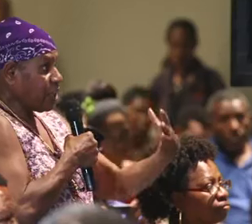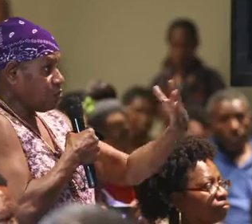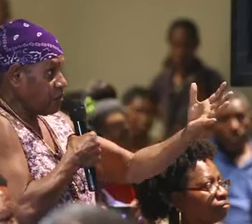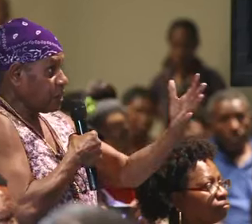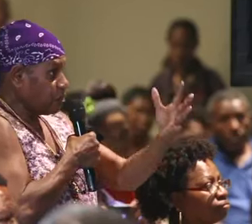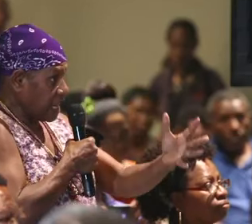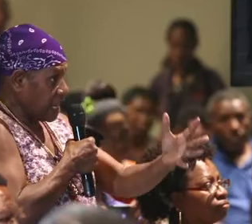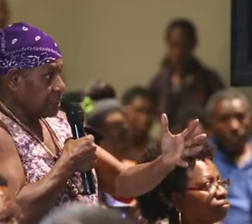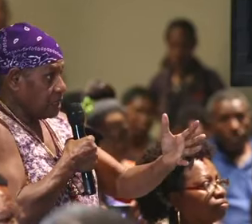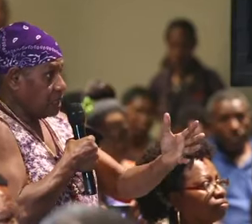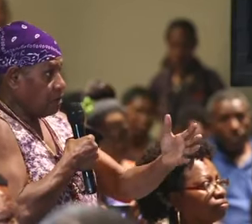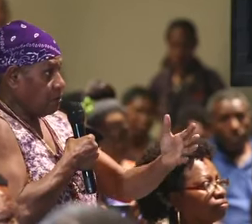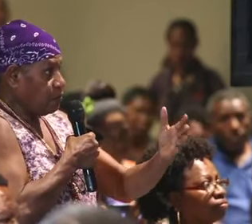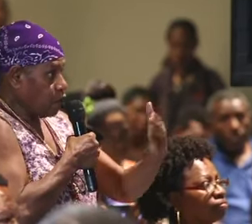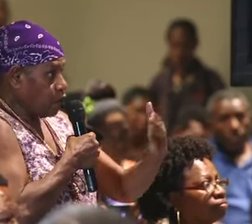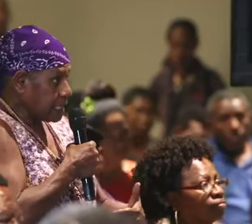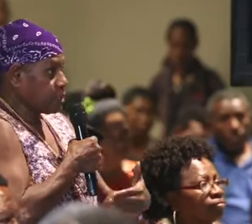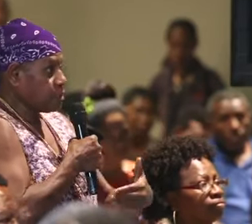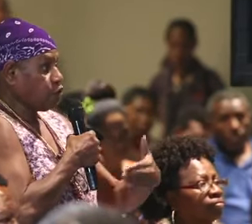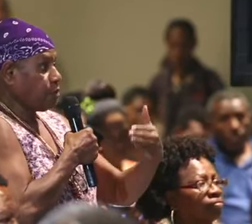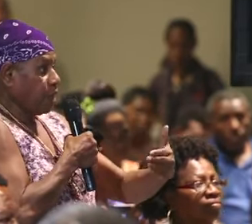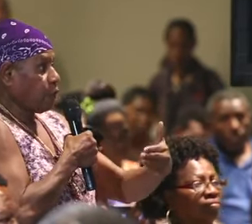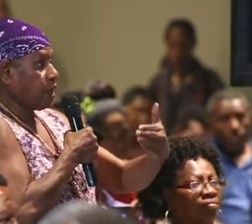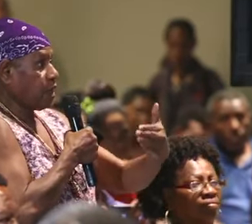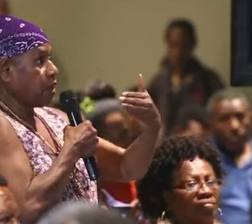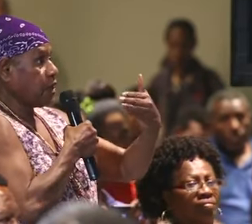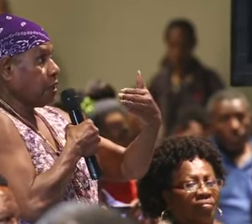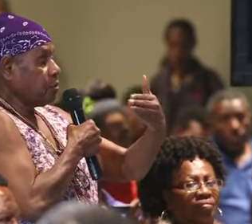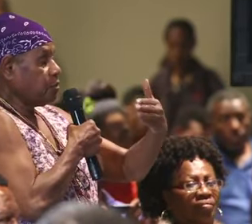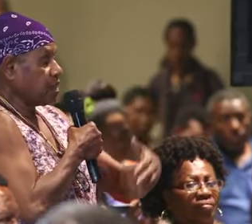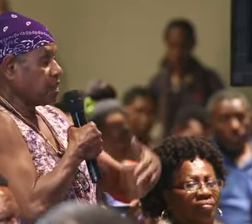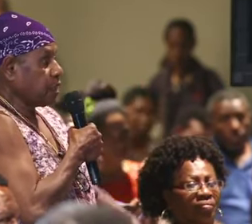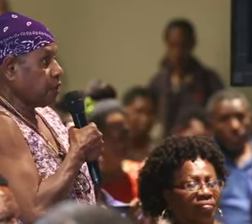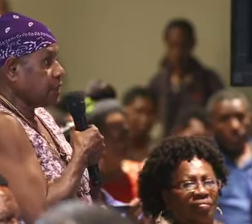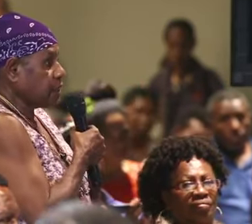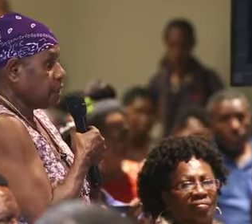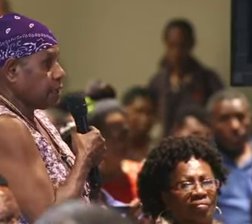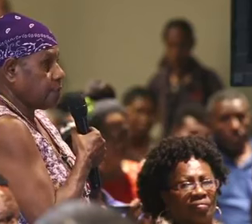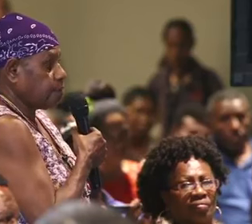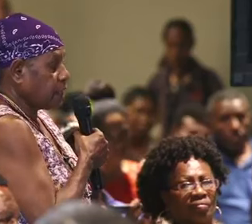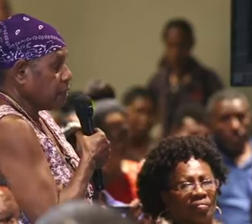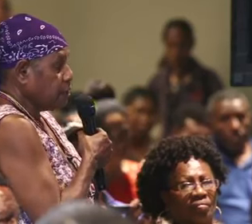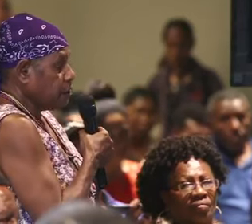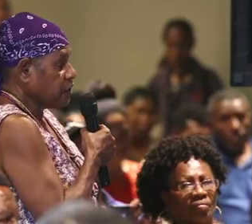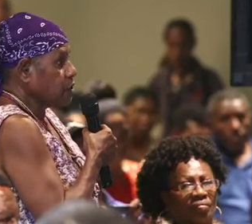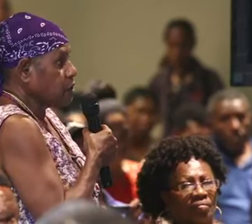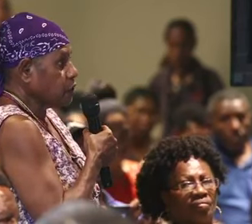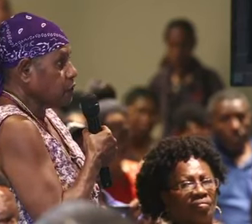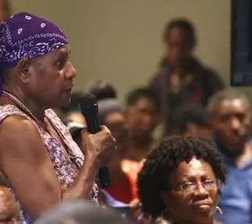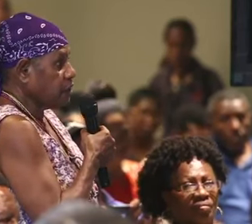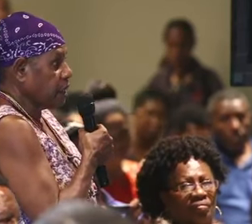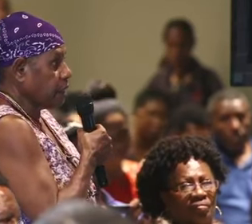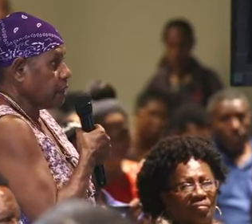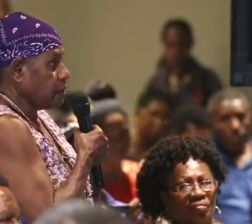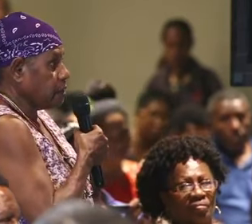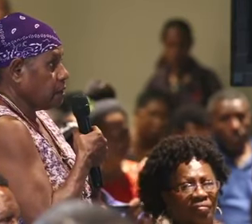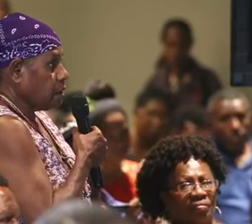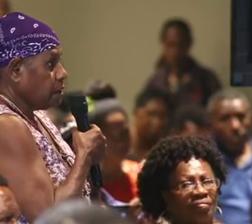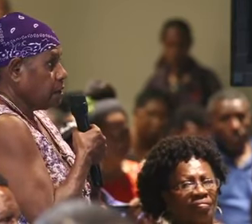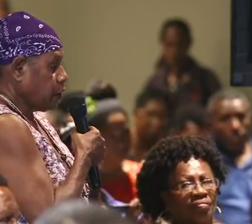thing that you have in place for us to prepare when we present our returns to you every